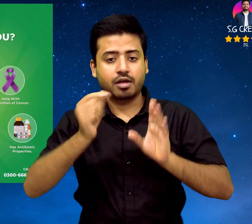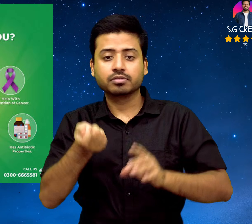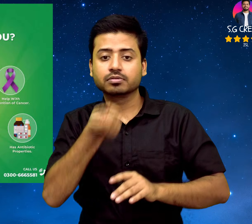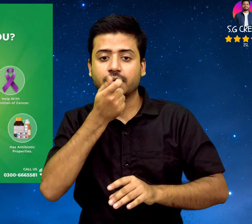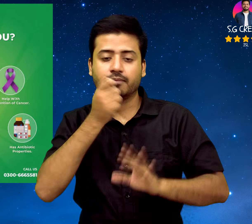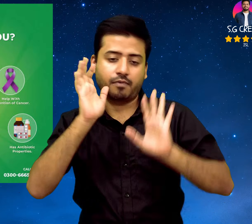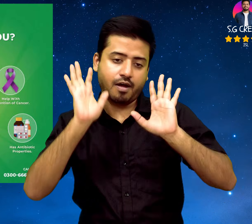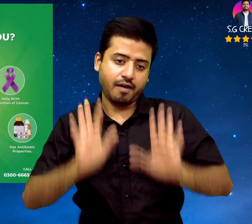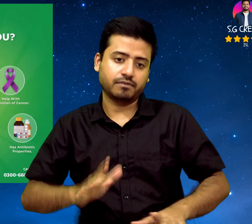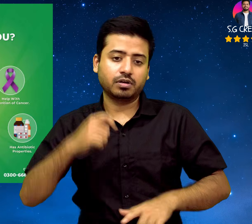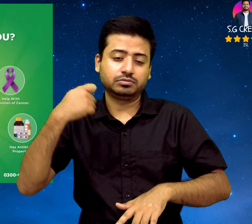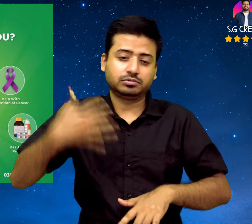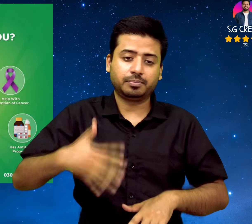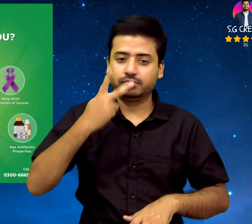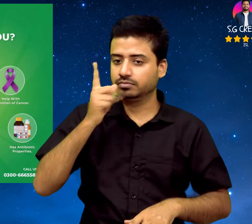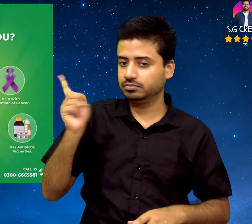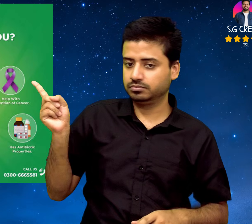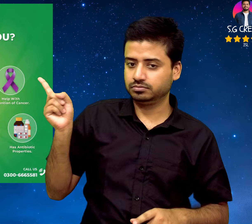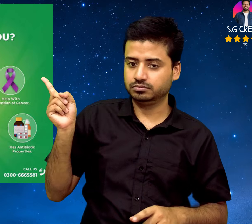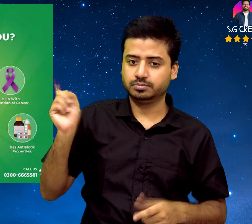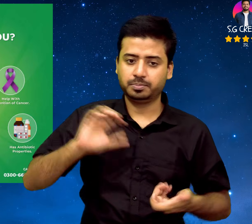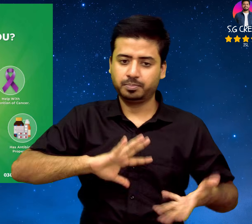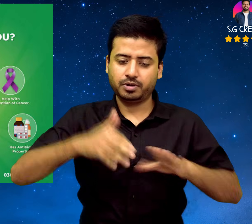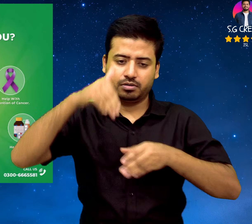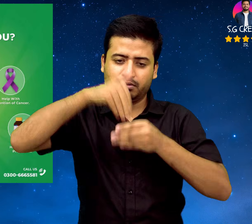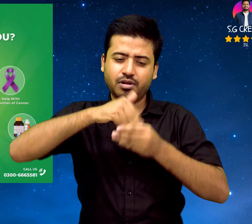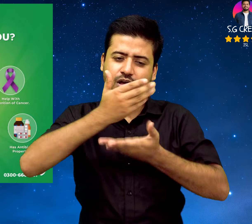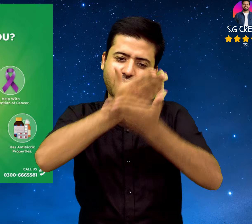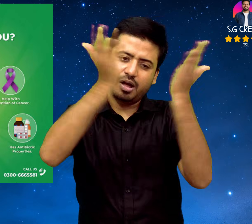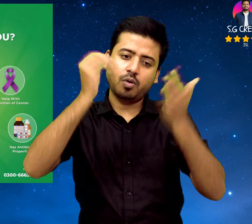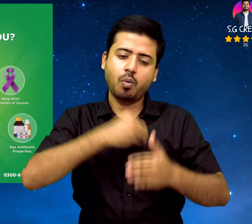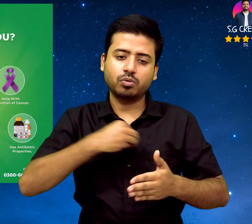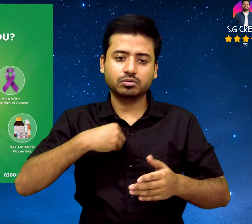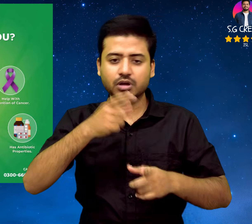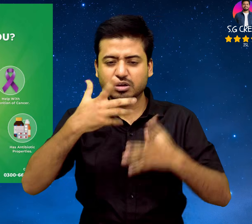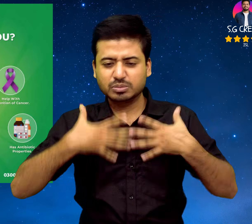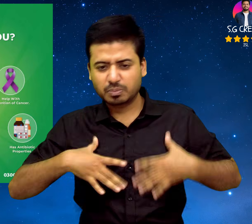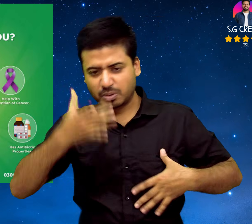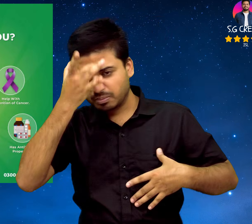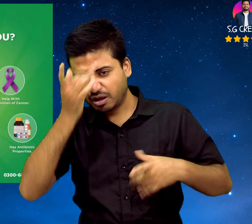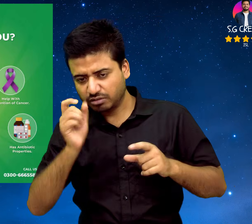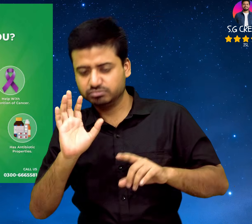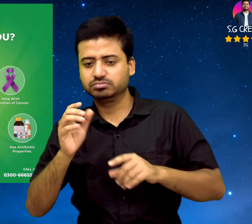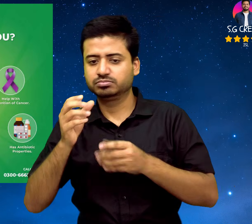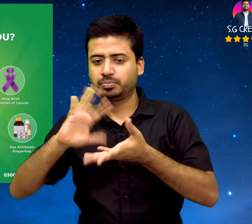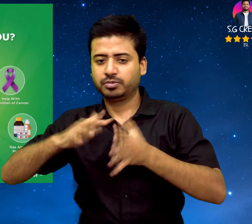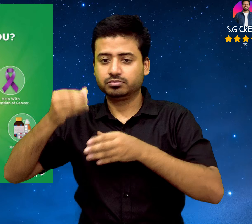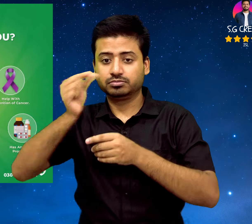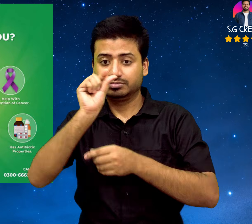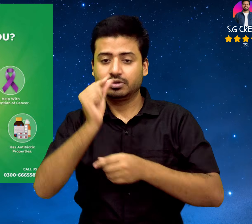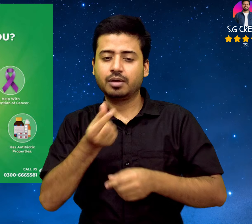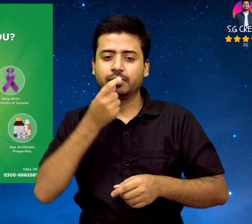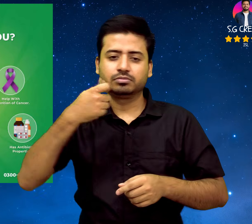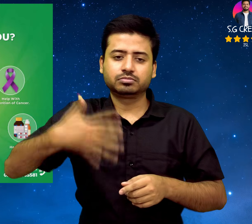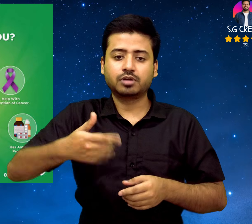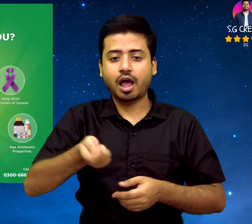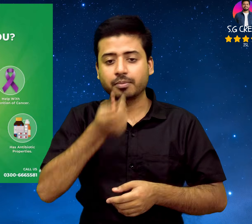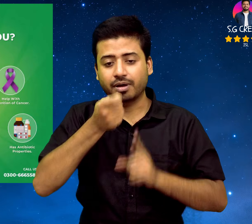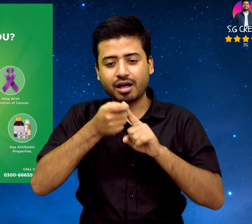frequent consumption of allium vegetables and the incidence of several human malignancies, particularly cancers of the gastrointestinal